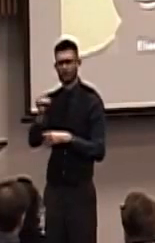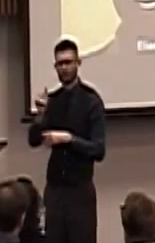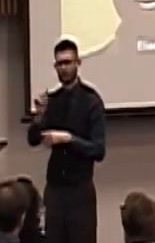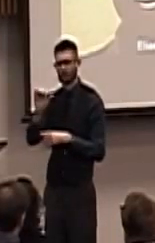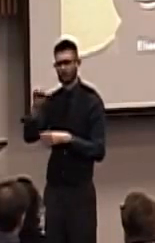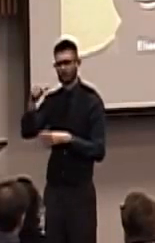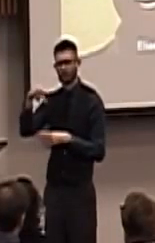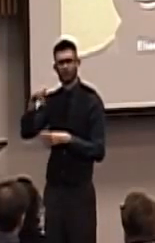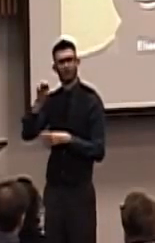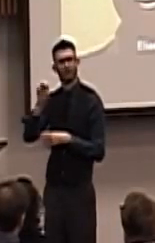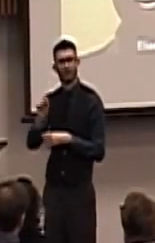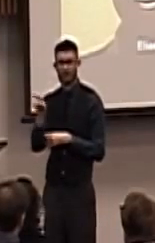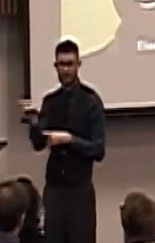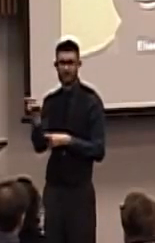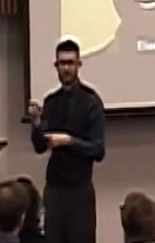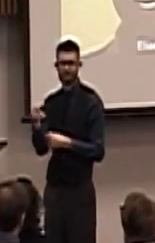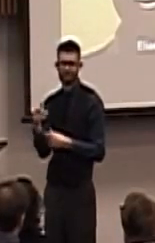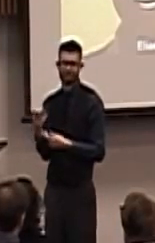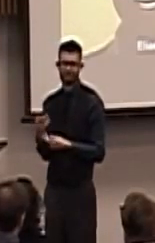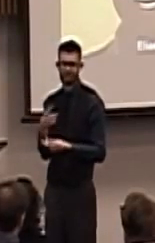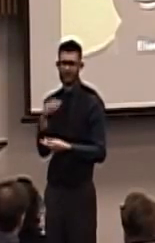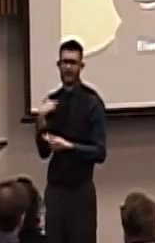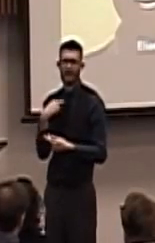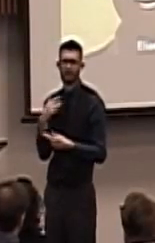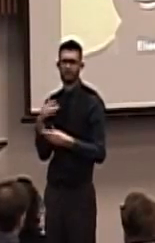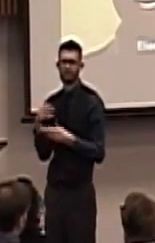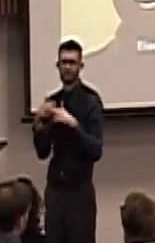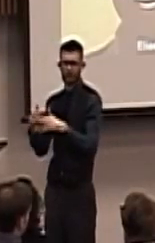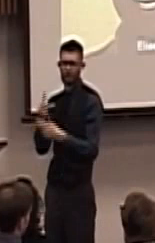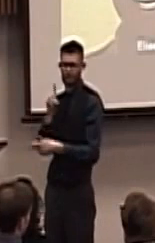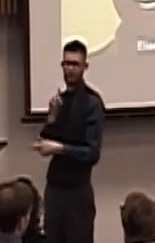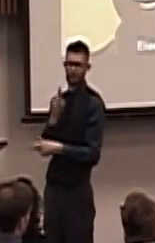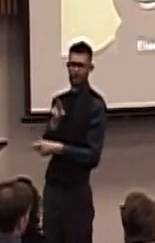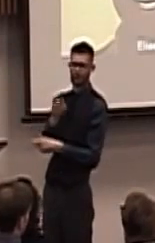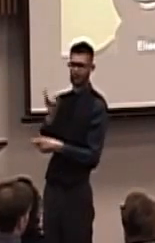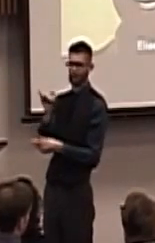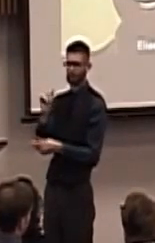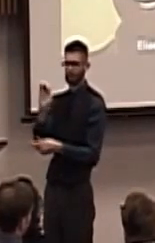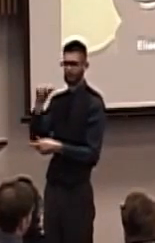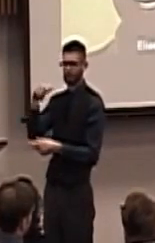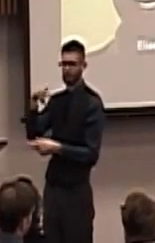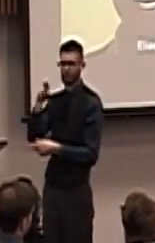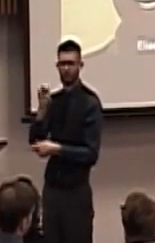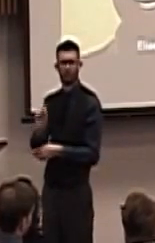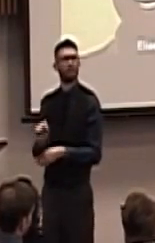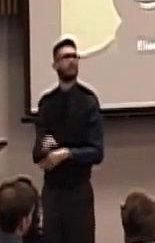the doctor. I call him Dr. Jock or Dr. Spock one.